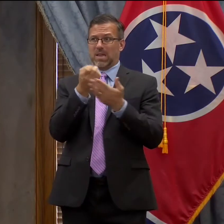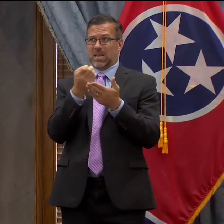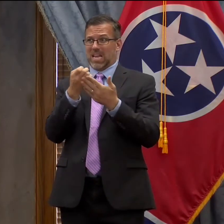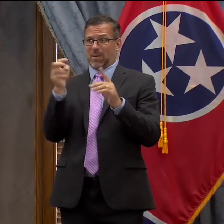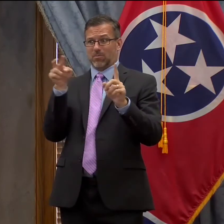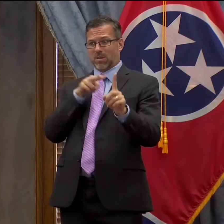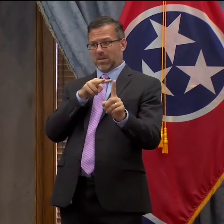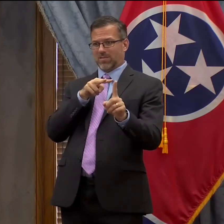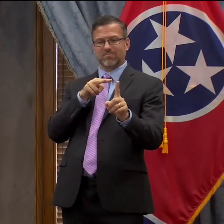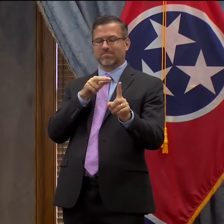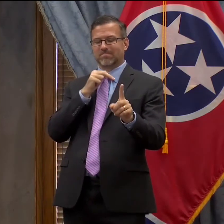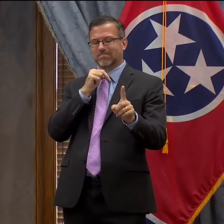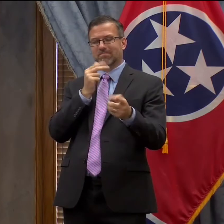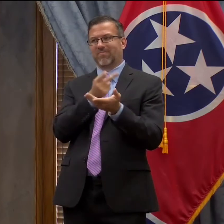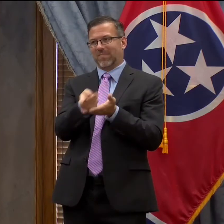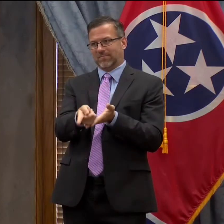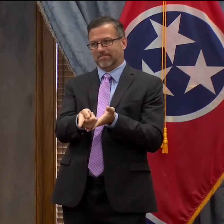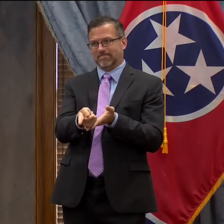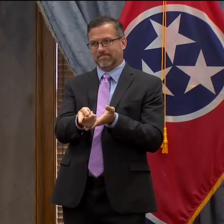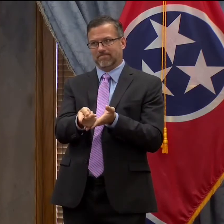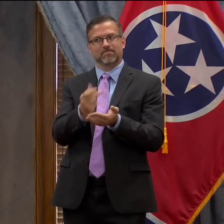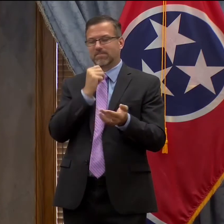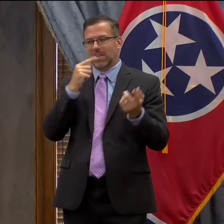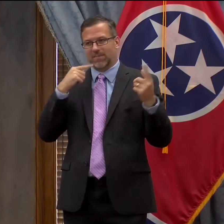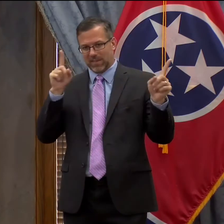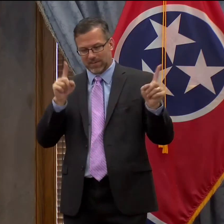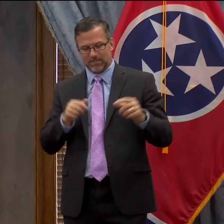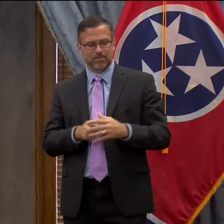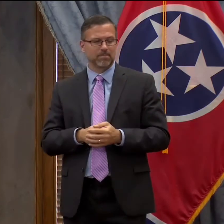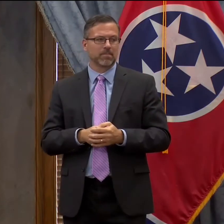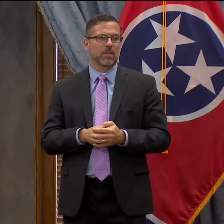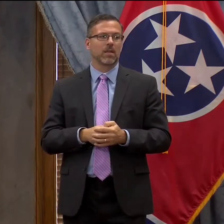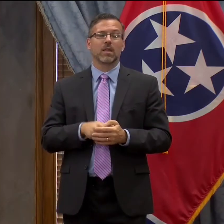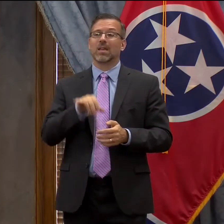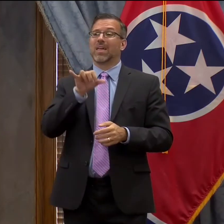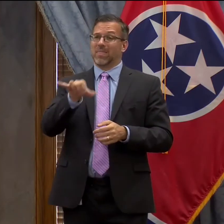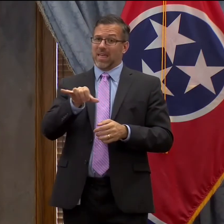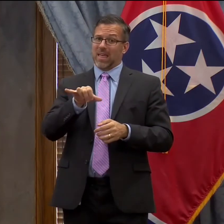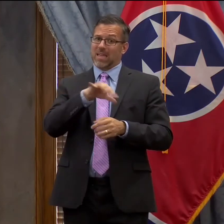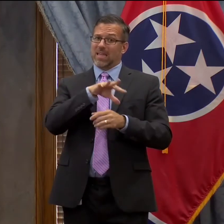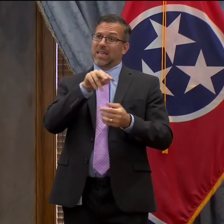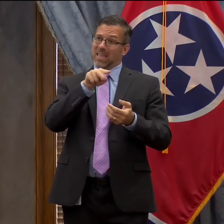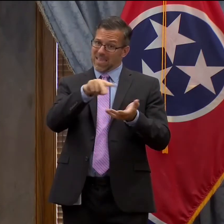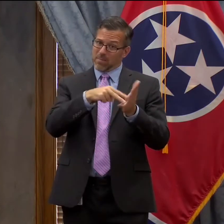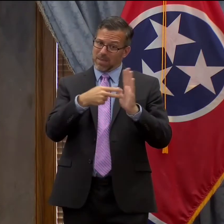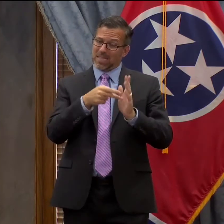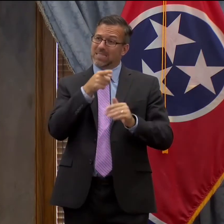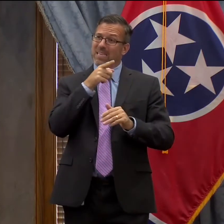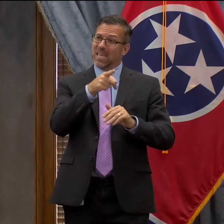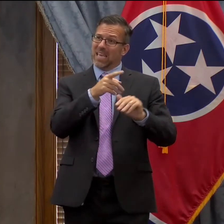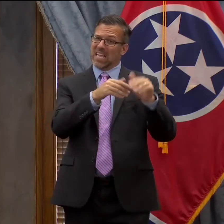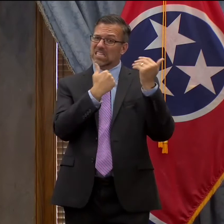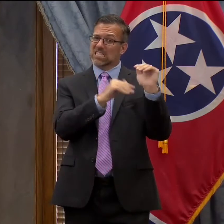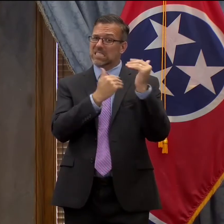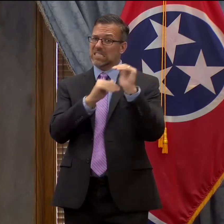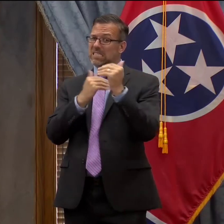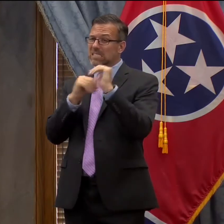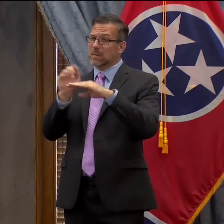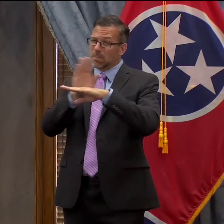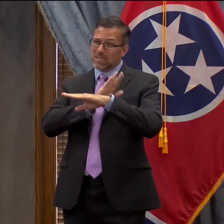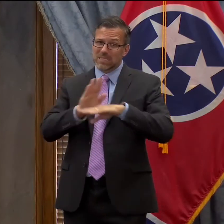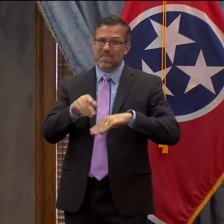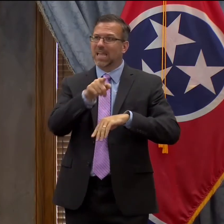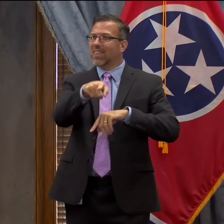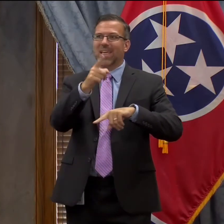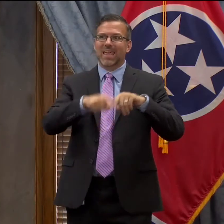is not an effective one. And that includes restrictions on businesses and their ability to operate, to employ,